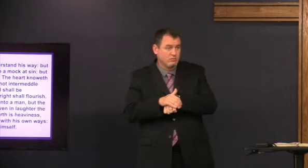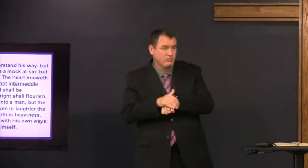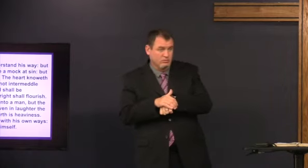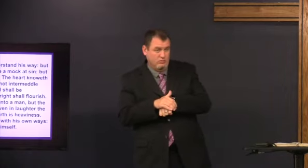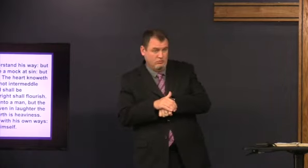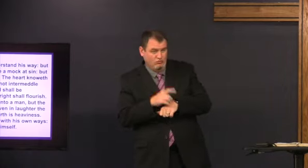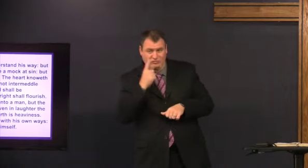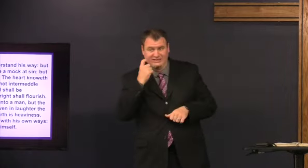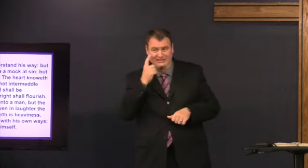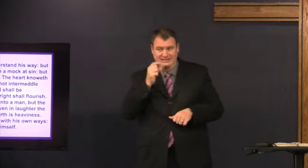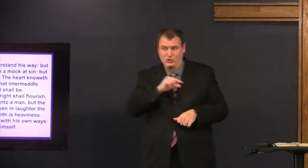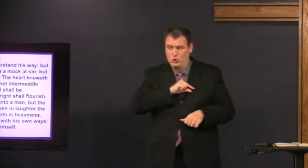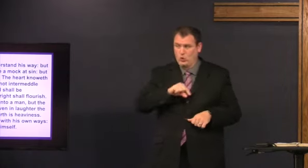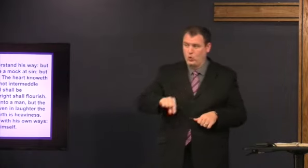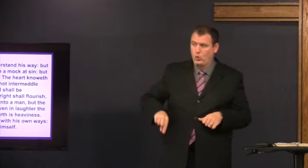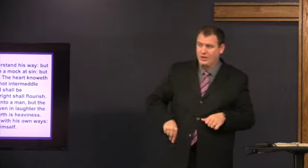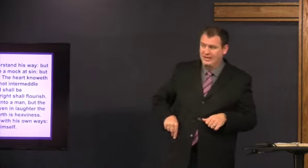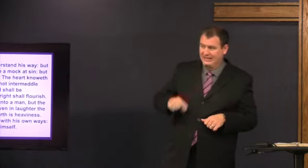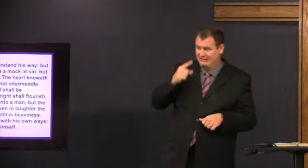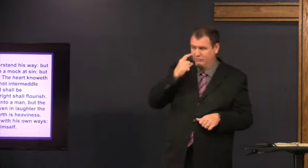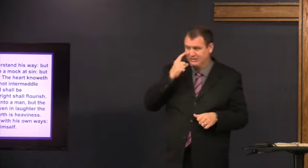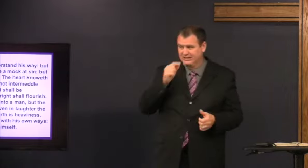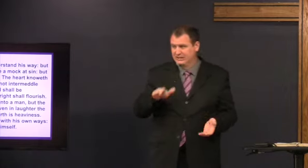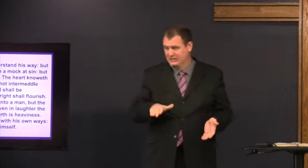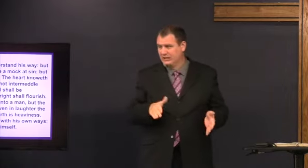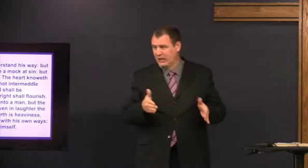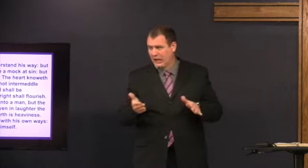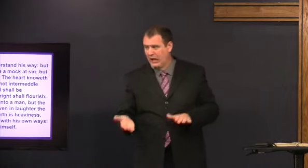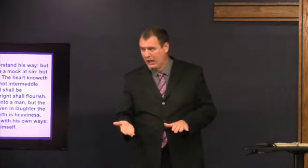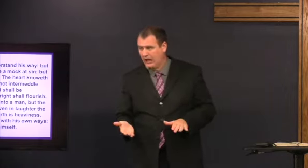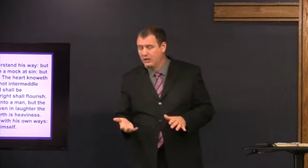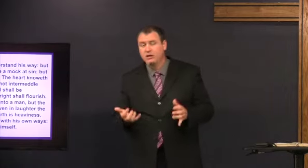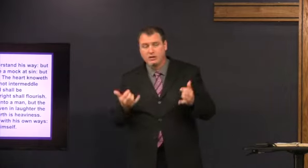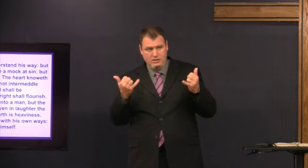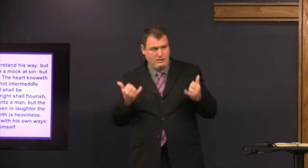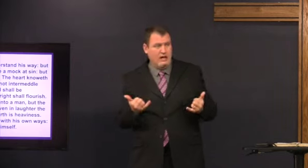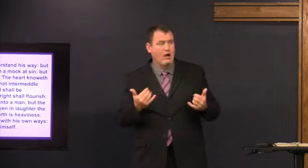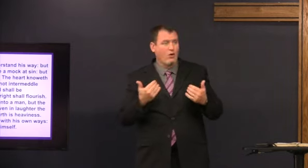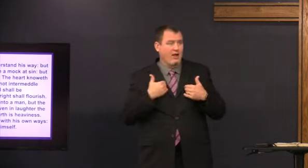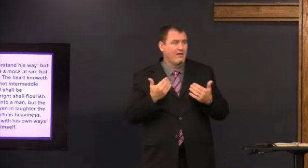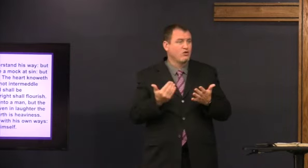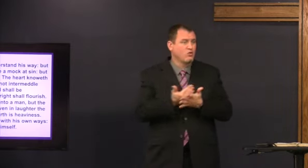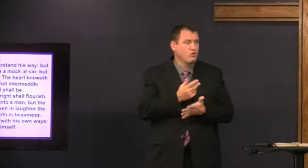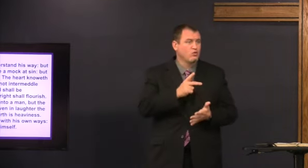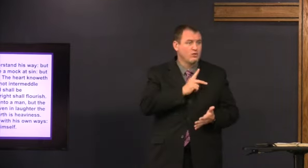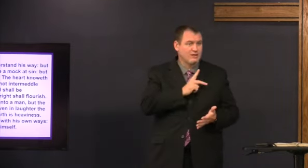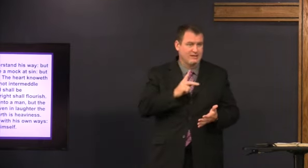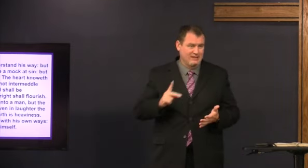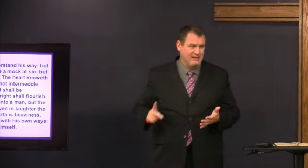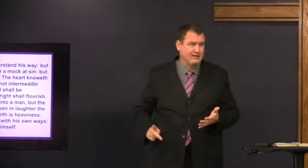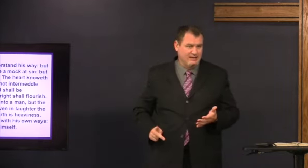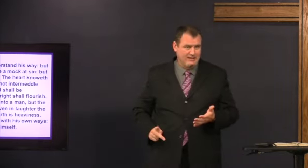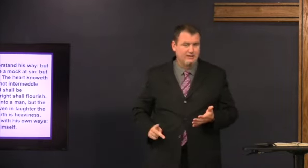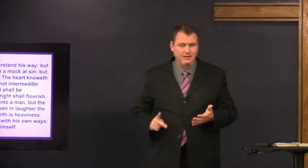About England, you know, the queen just died. Now they have a new king,